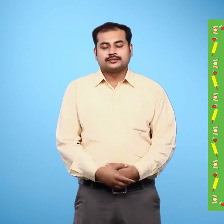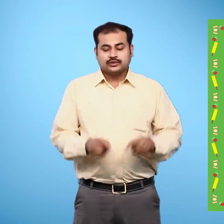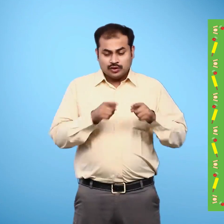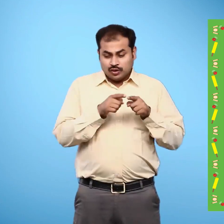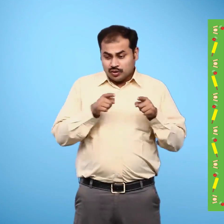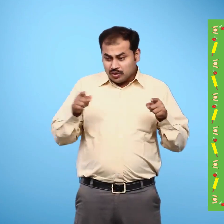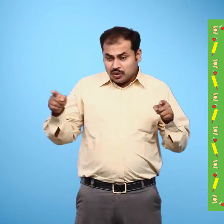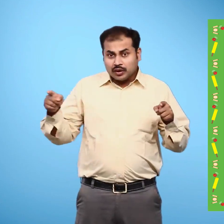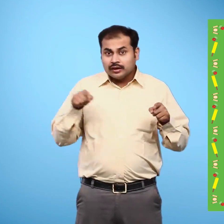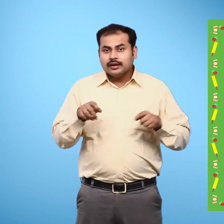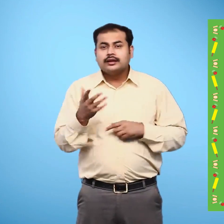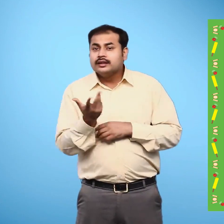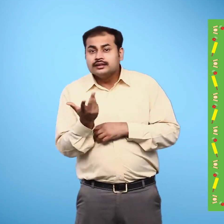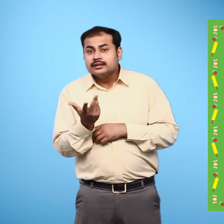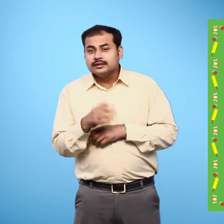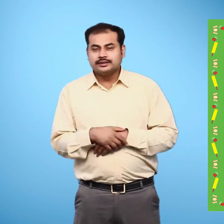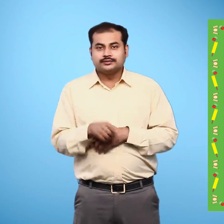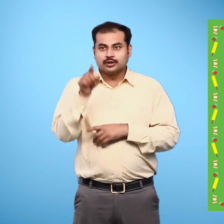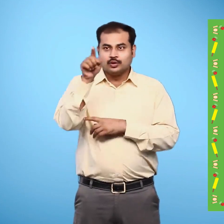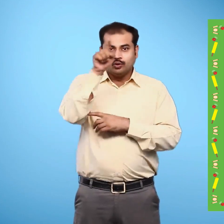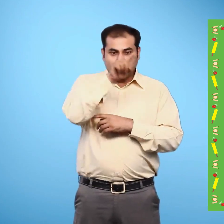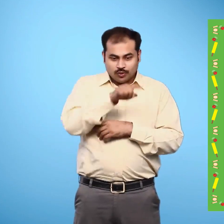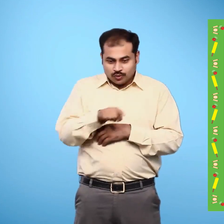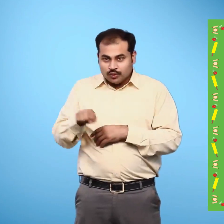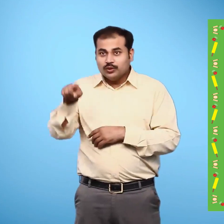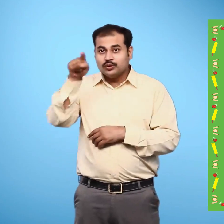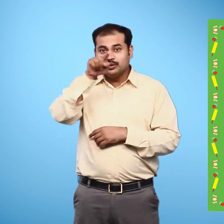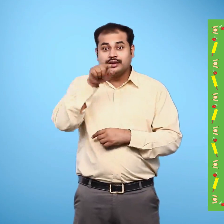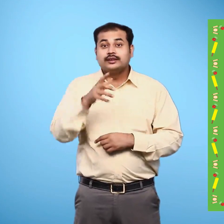What is long? What is round?